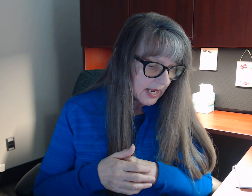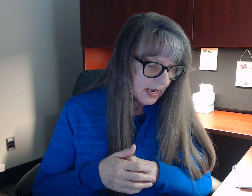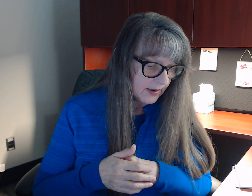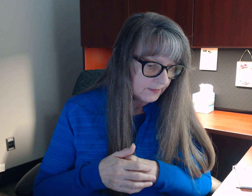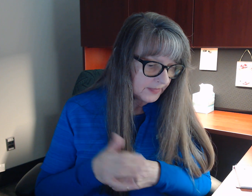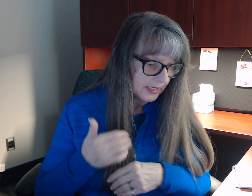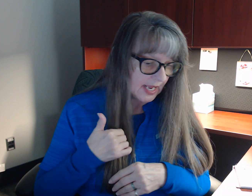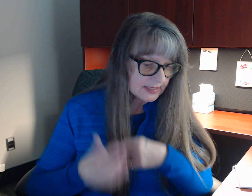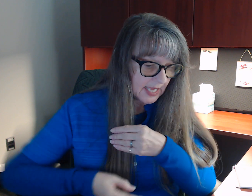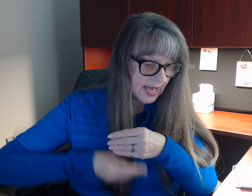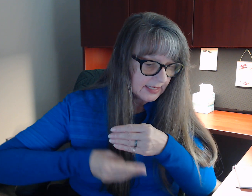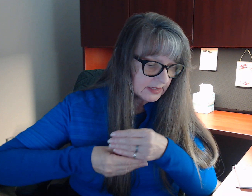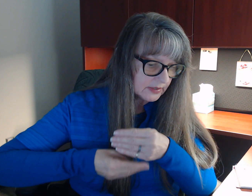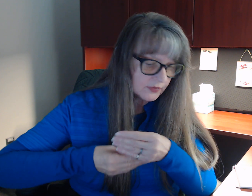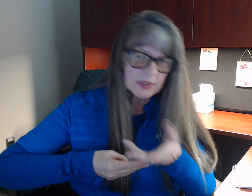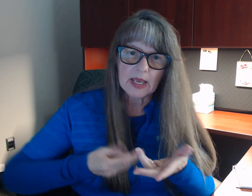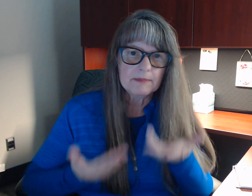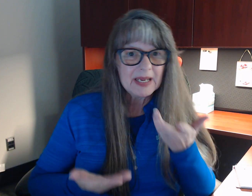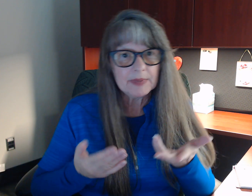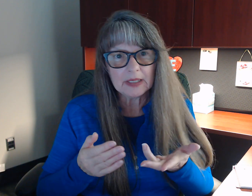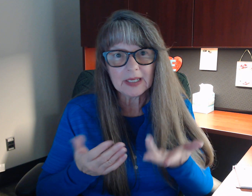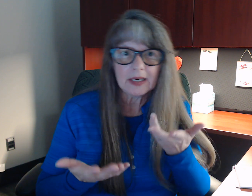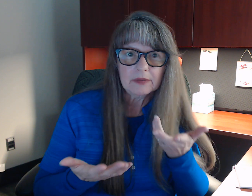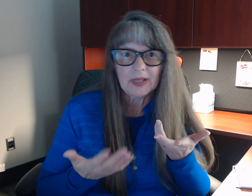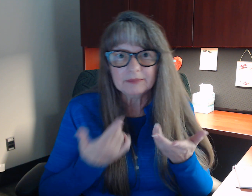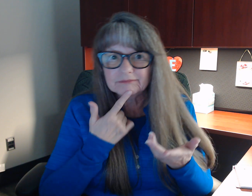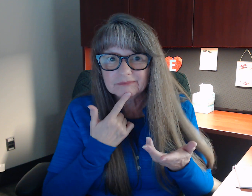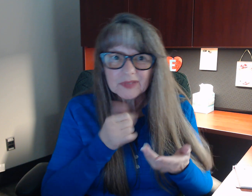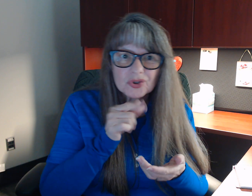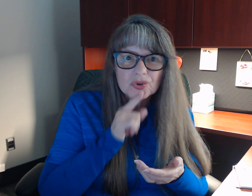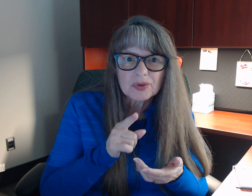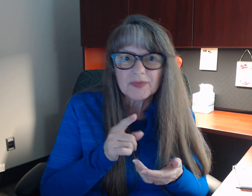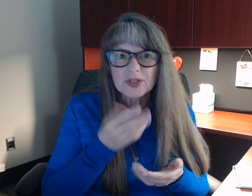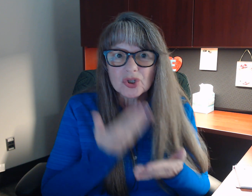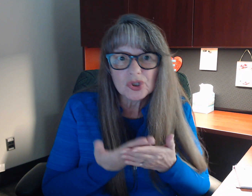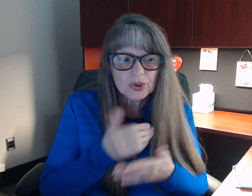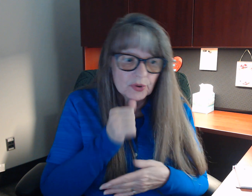and it has additives that may be kind of like, not sure if that's good or not.